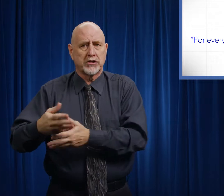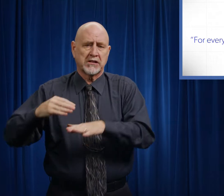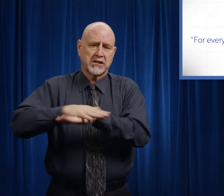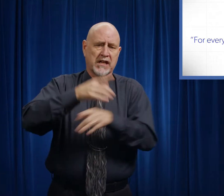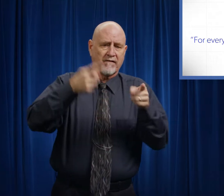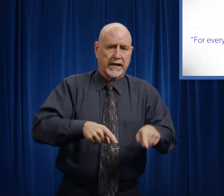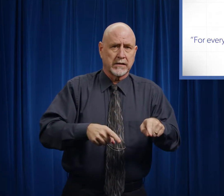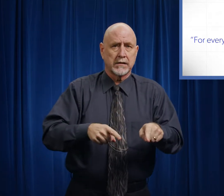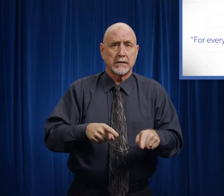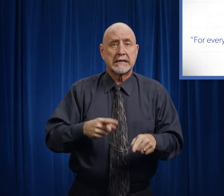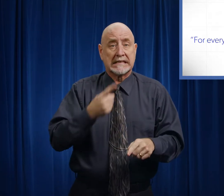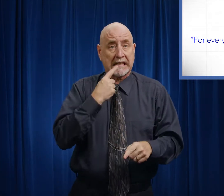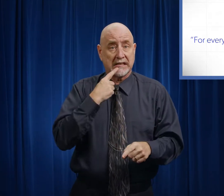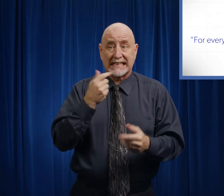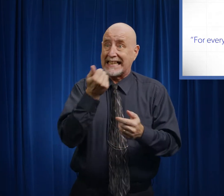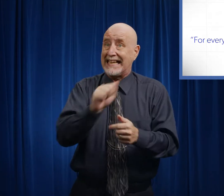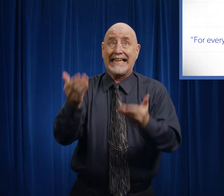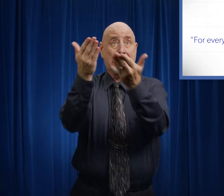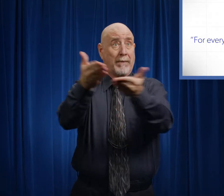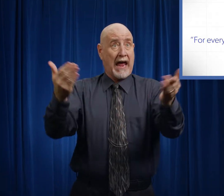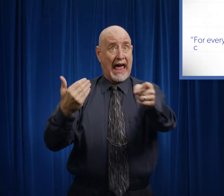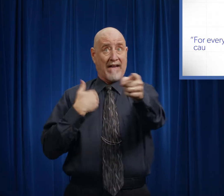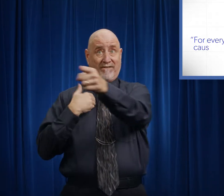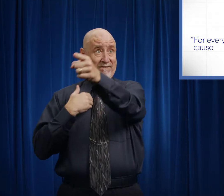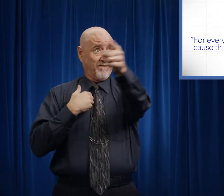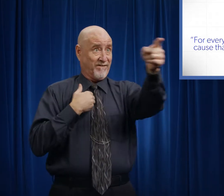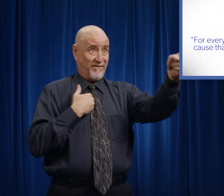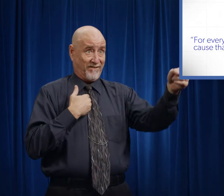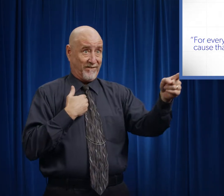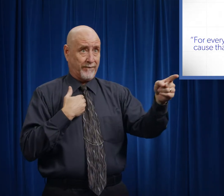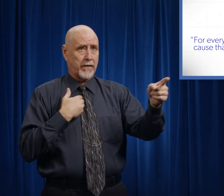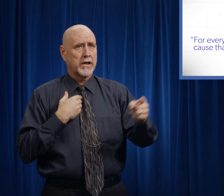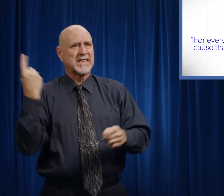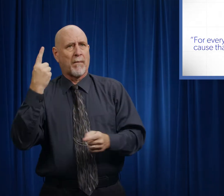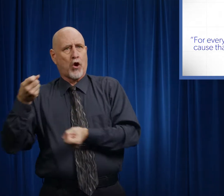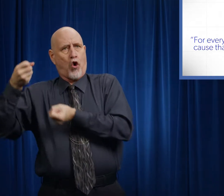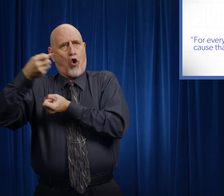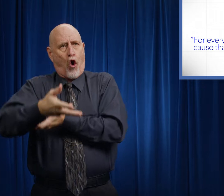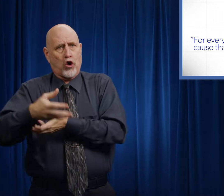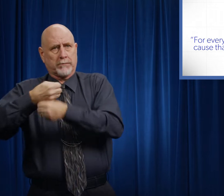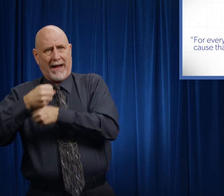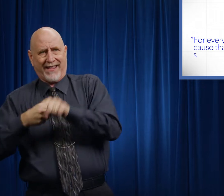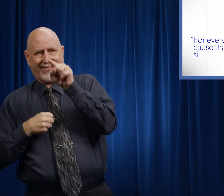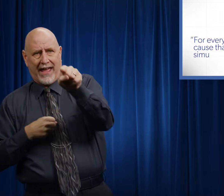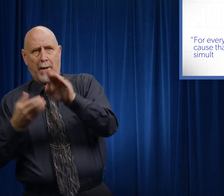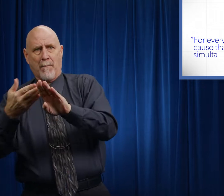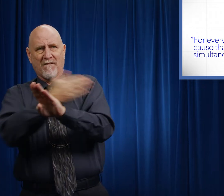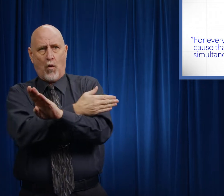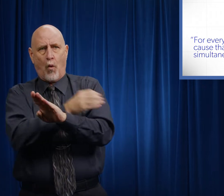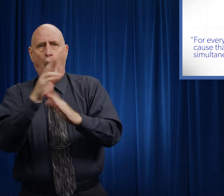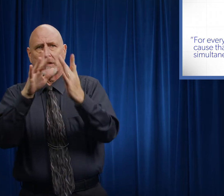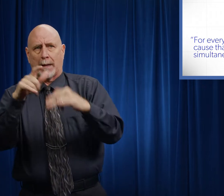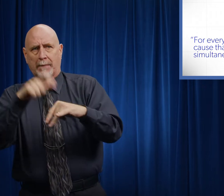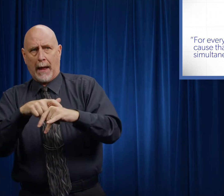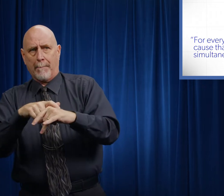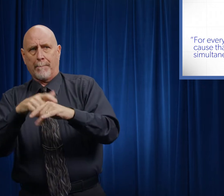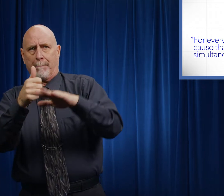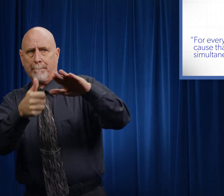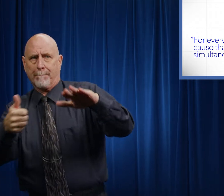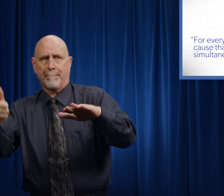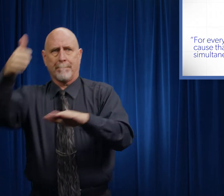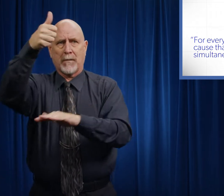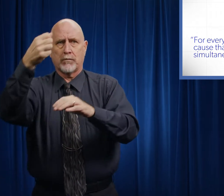for every material effect we see, there is a cause that came before it or was simultaneous to